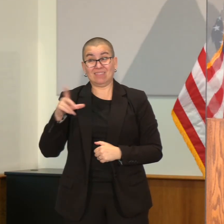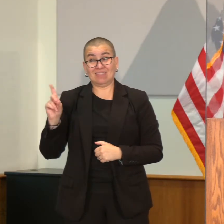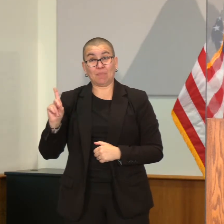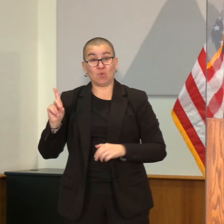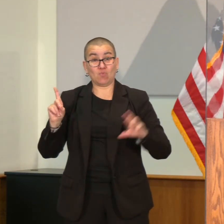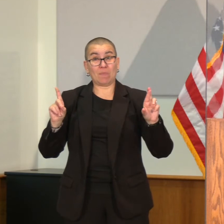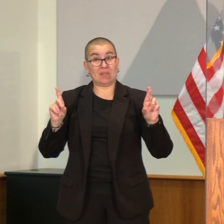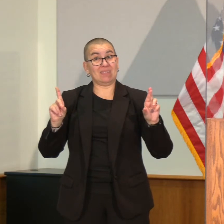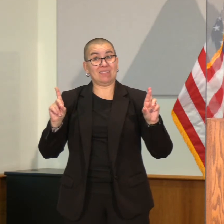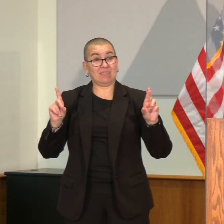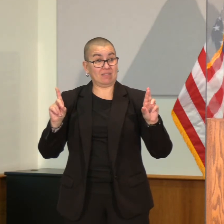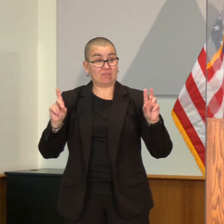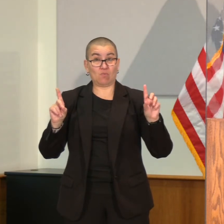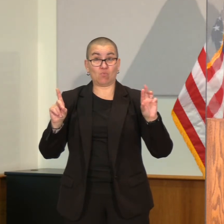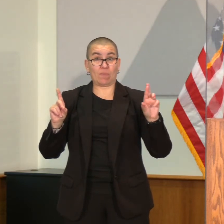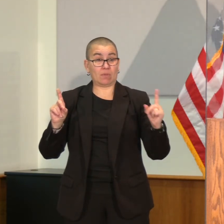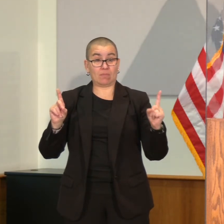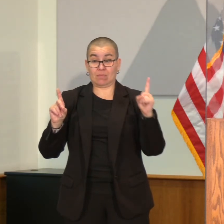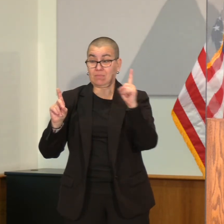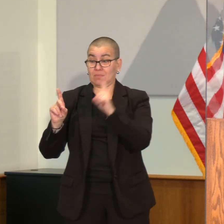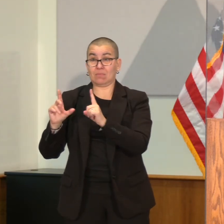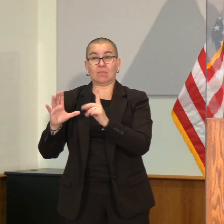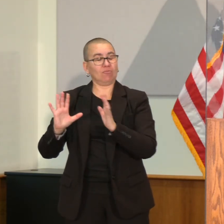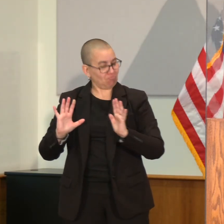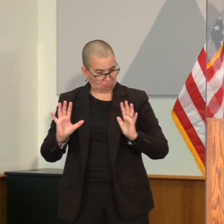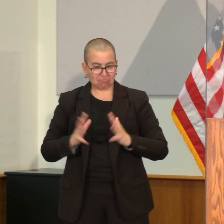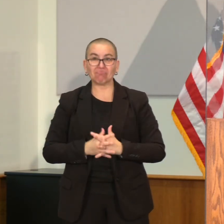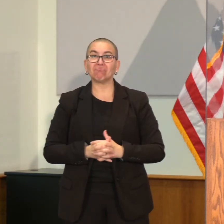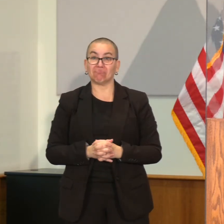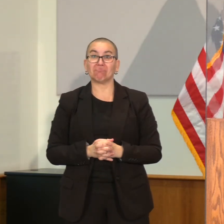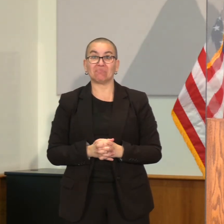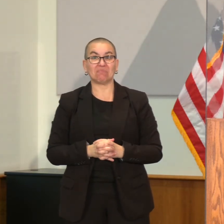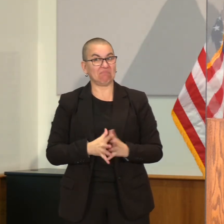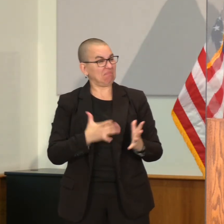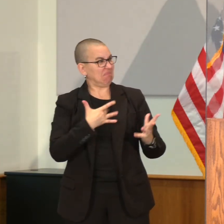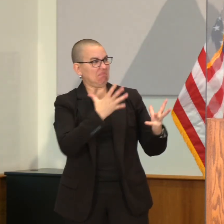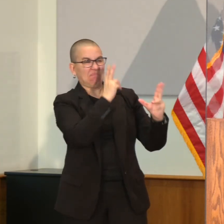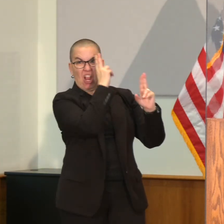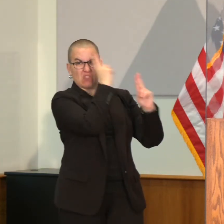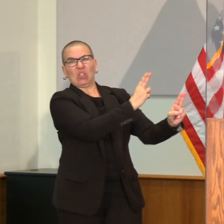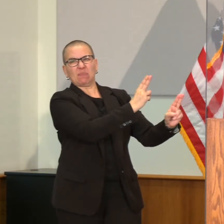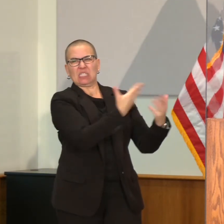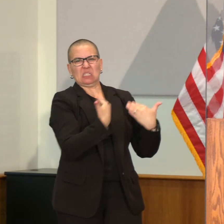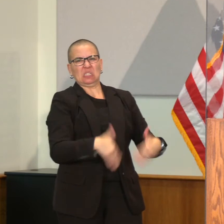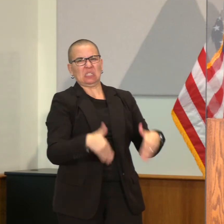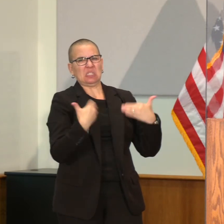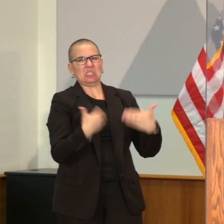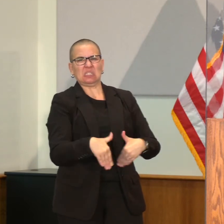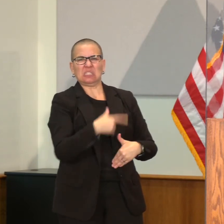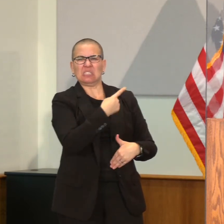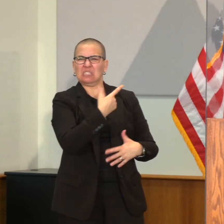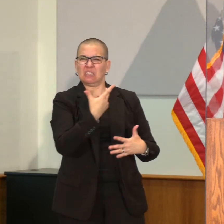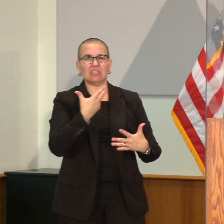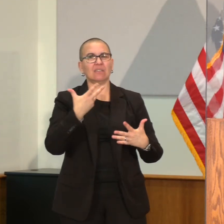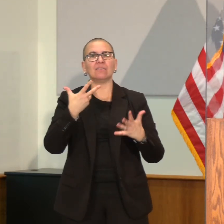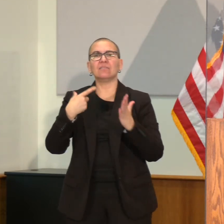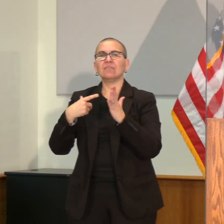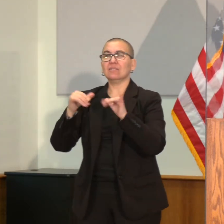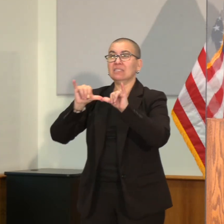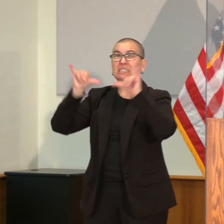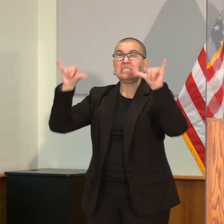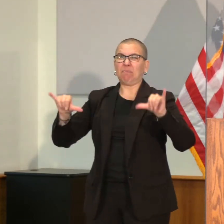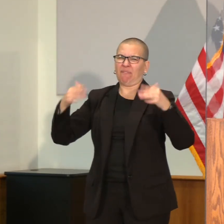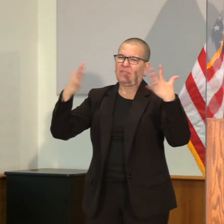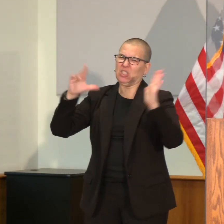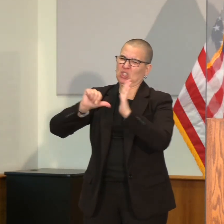today are admirable. The work of addressing systemic inequities within our communities and improving our systems of